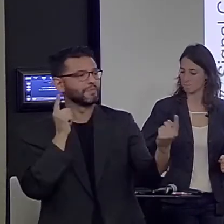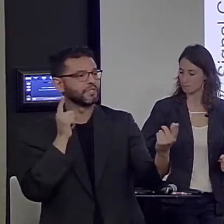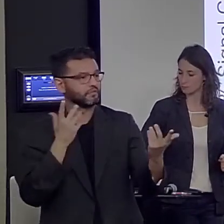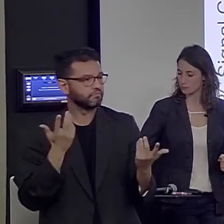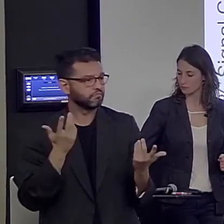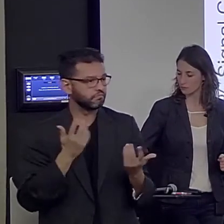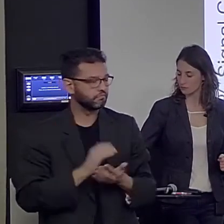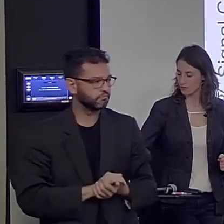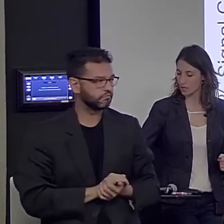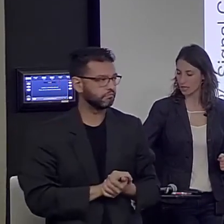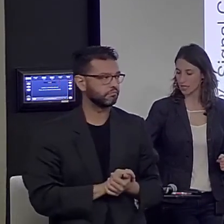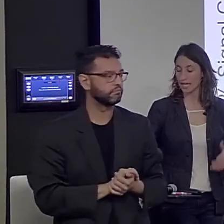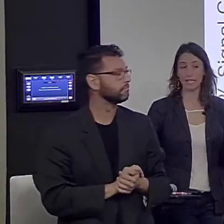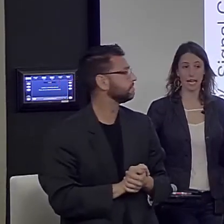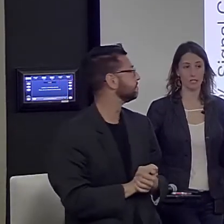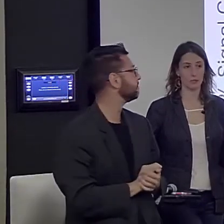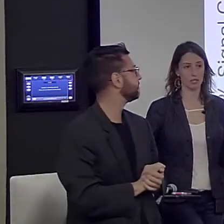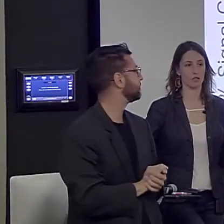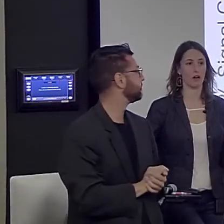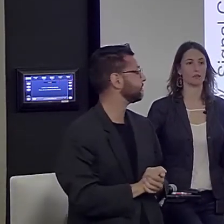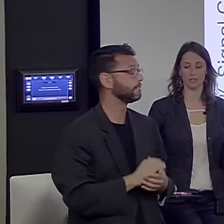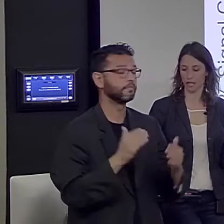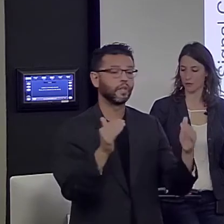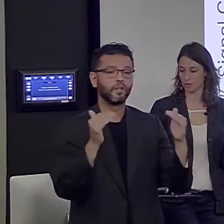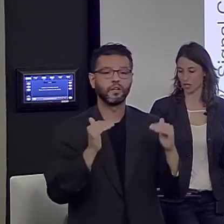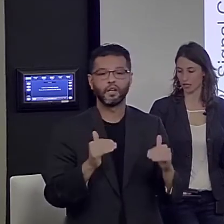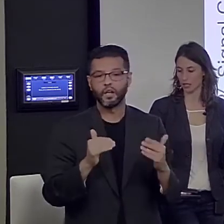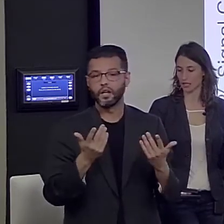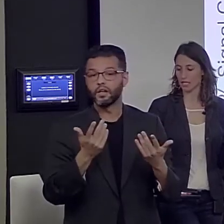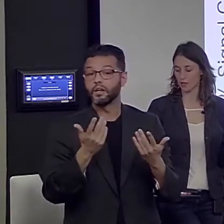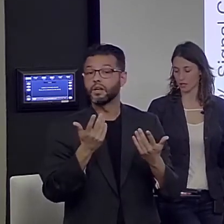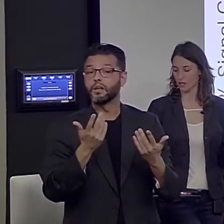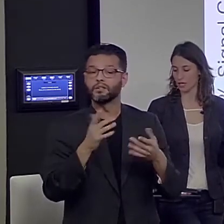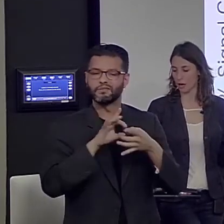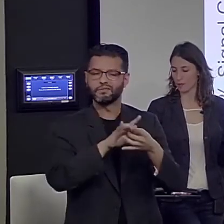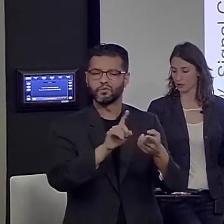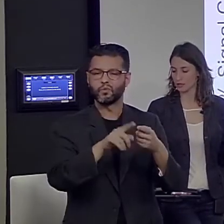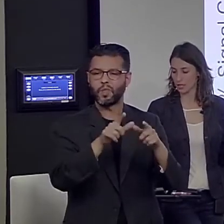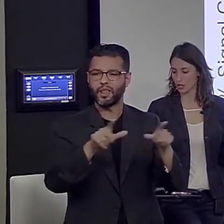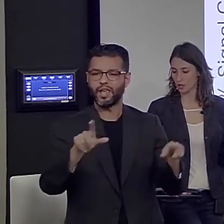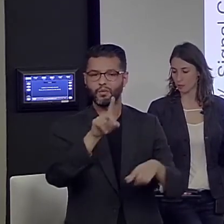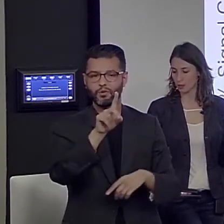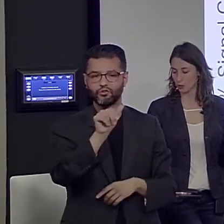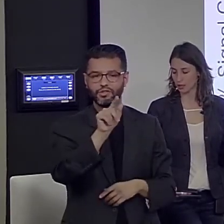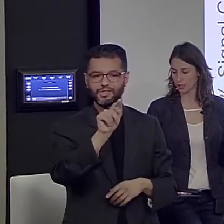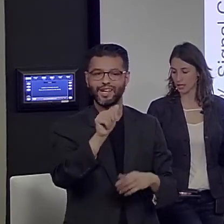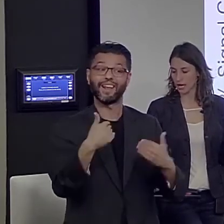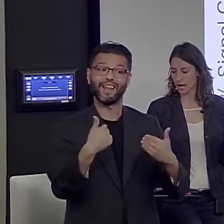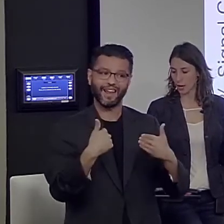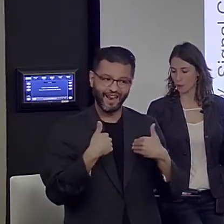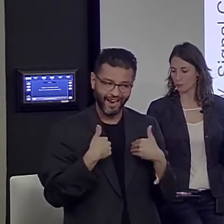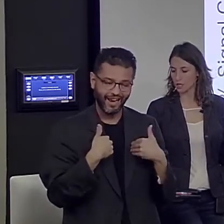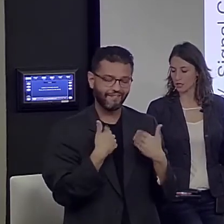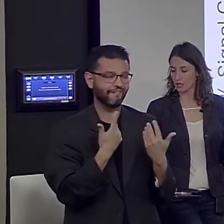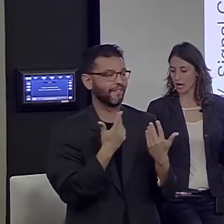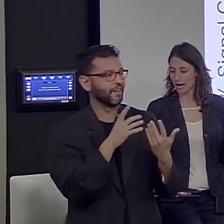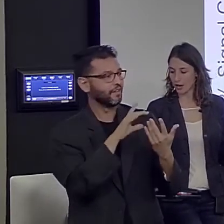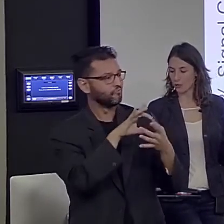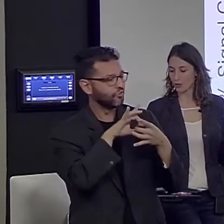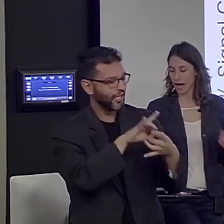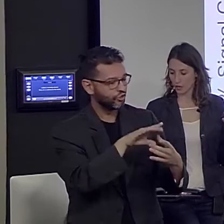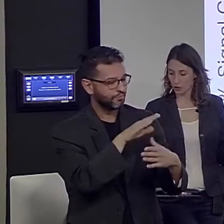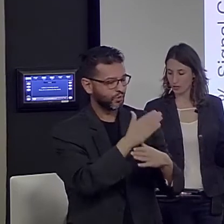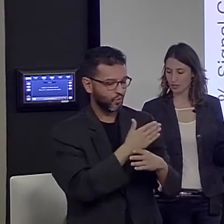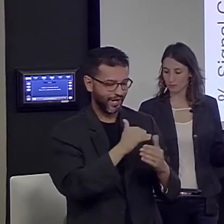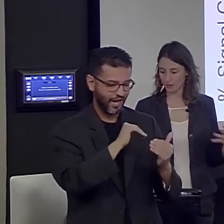interaction. And again, as we saw with the language data, there's a relationship between